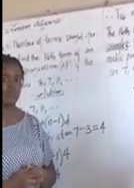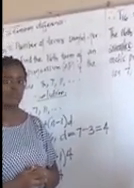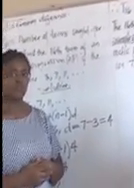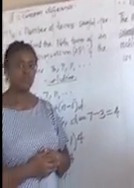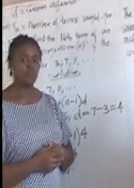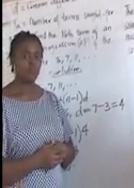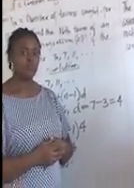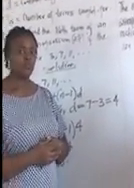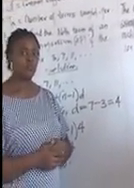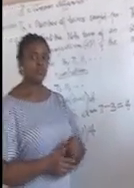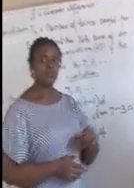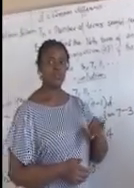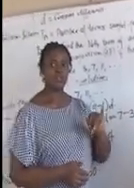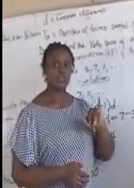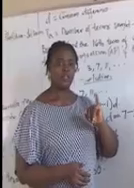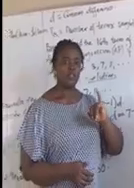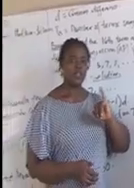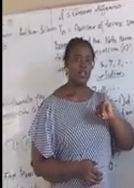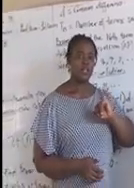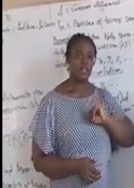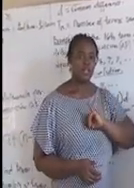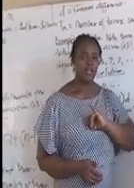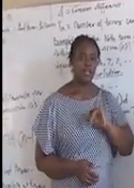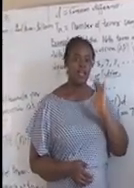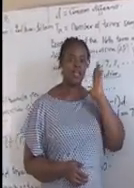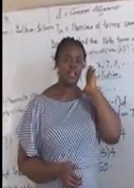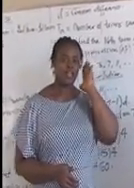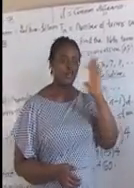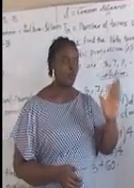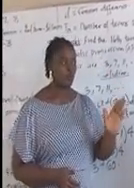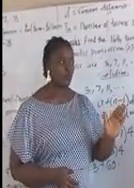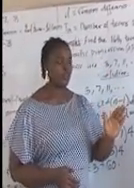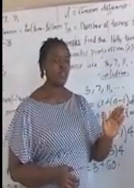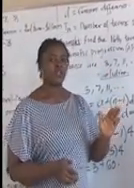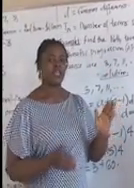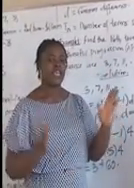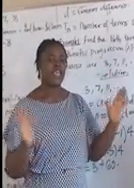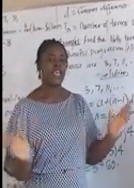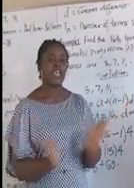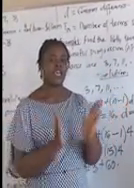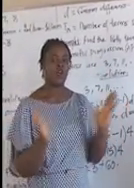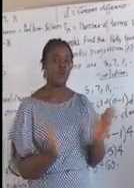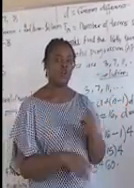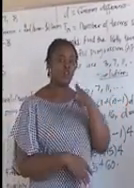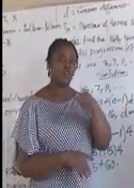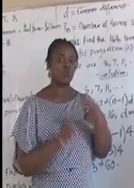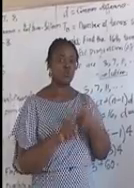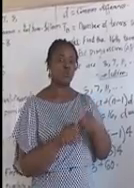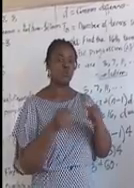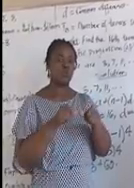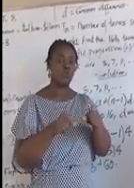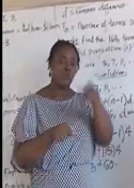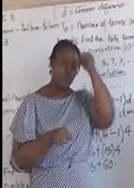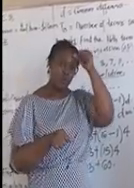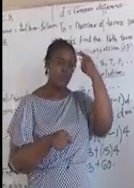I was always encourage my students to always recall the formula at any given time before you start